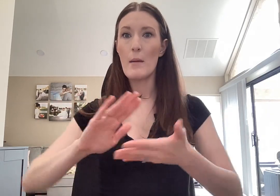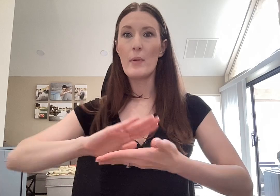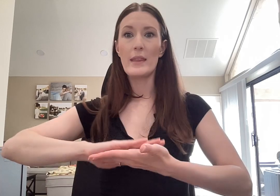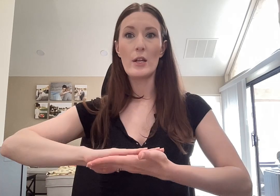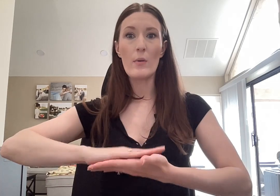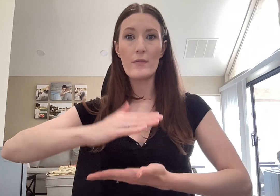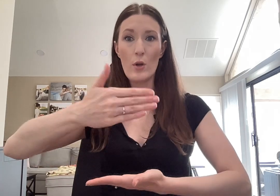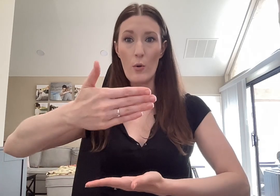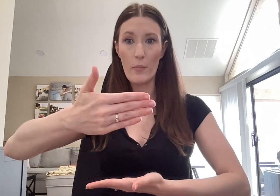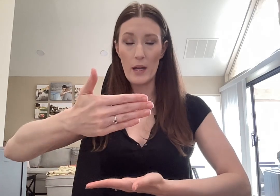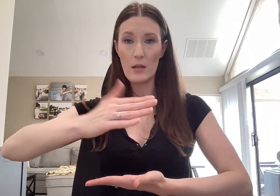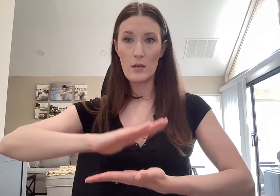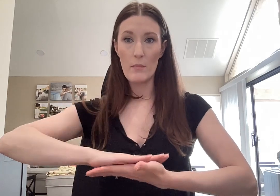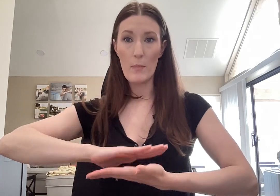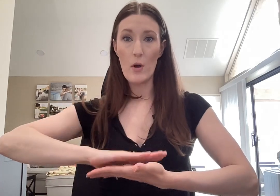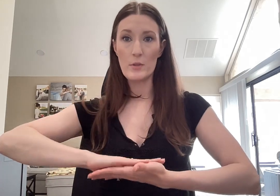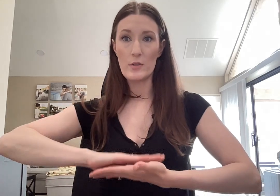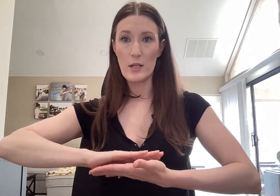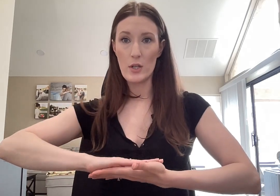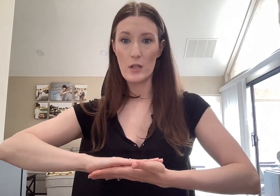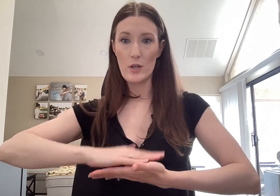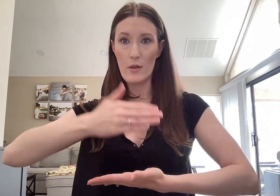but then you have to open it. My palms are touching each other.